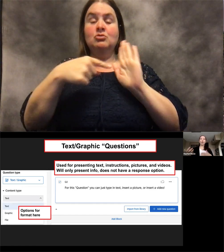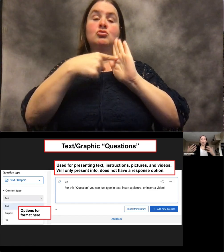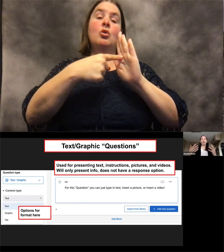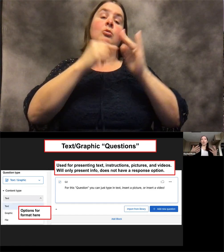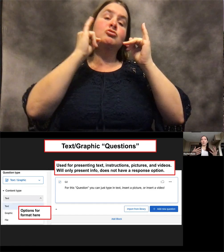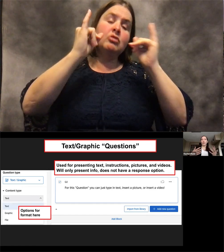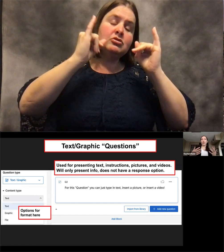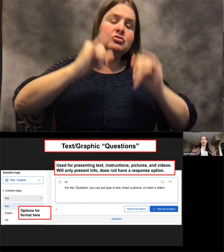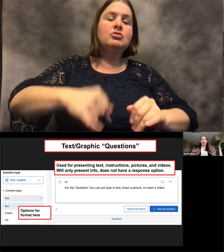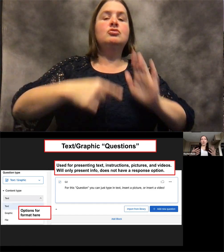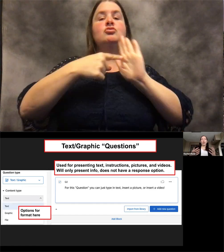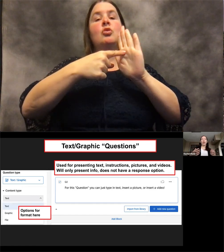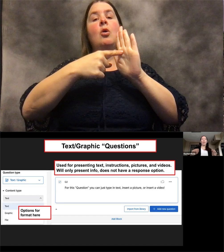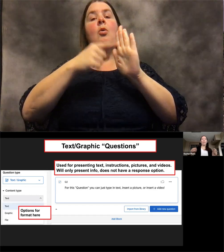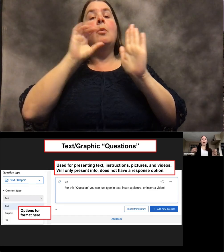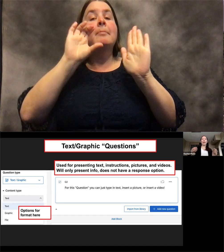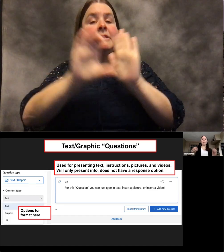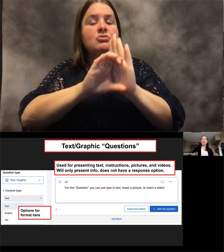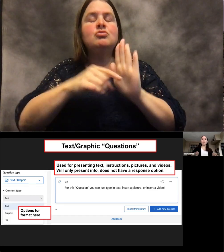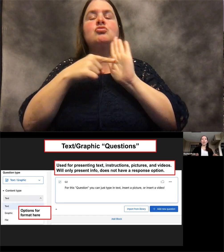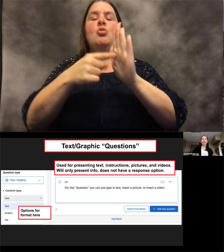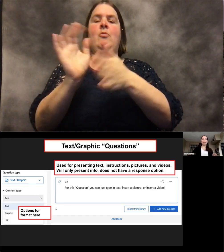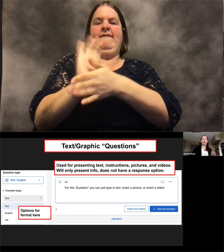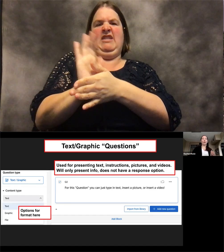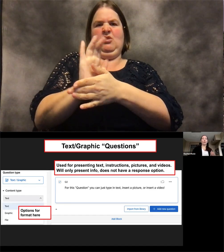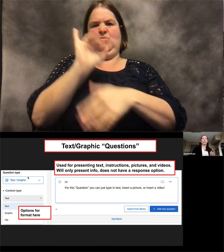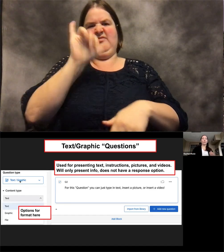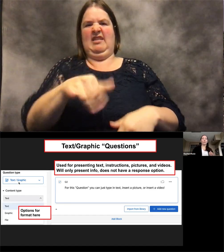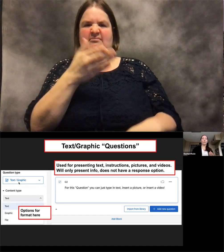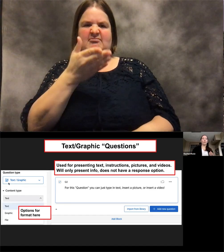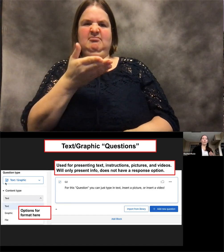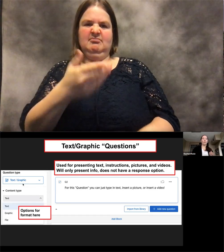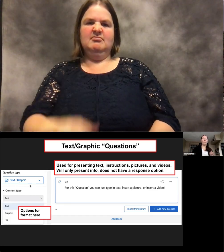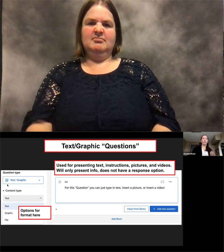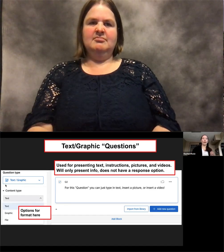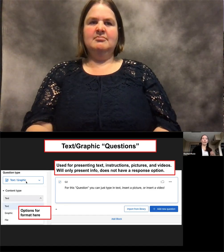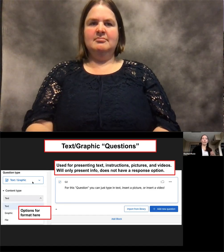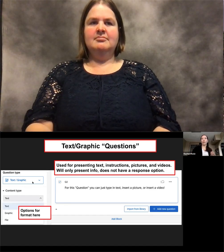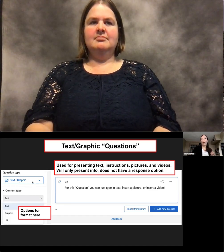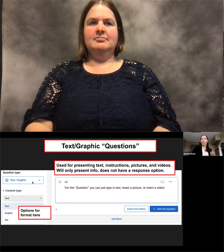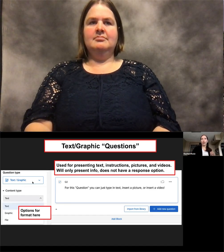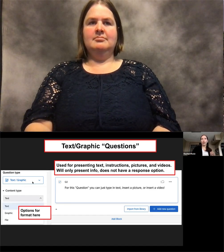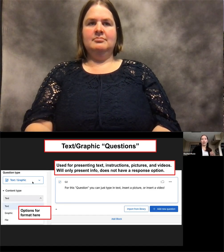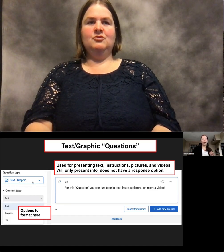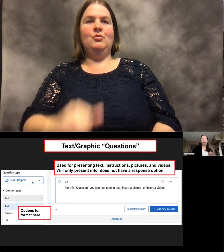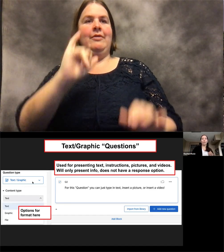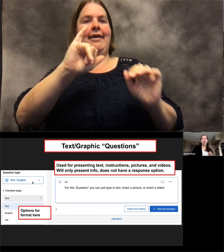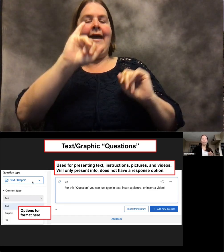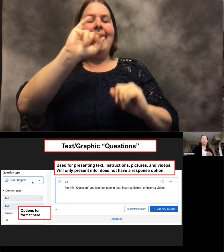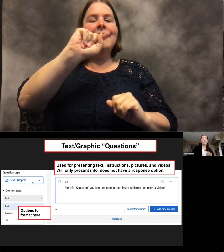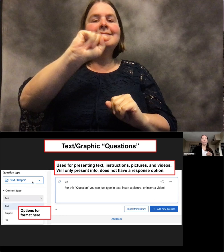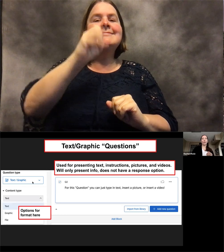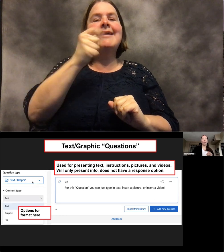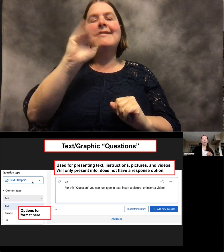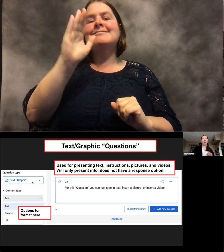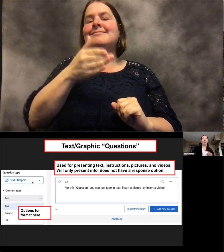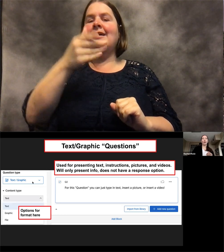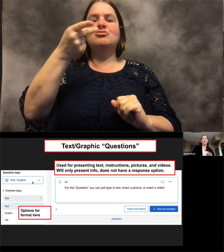show pictures or videos, but in this particular text graphic option,